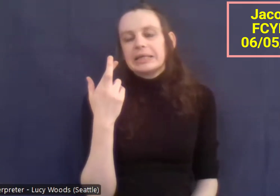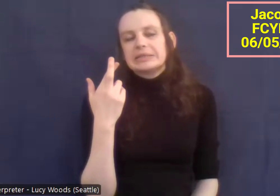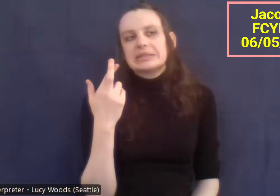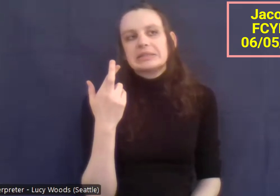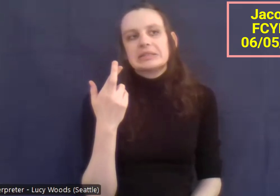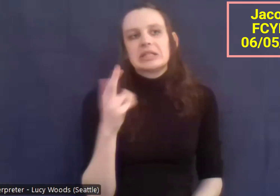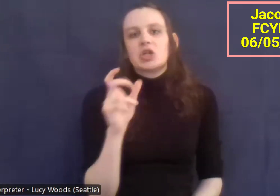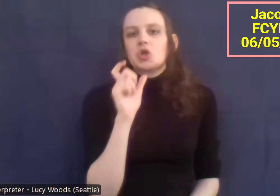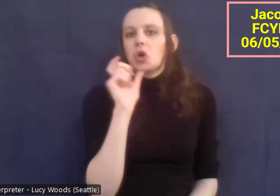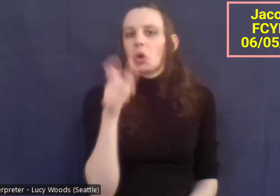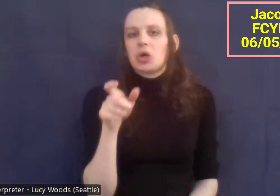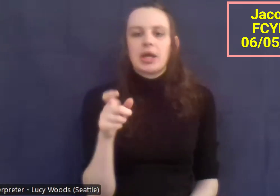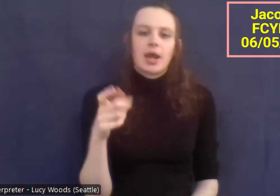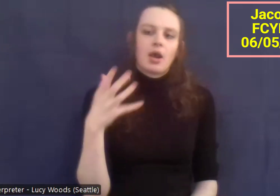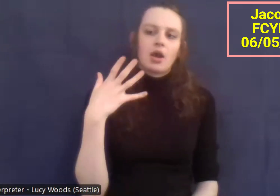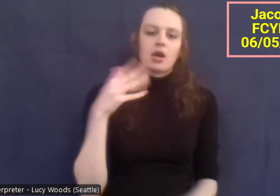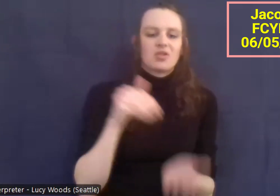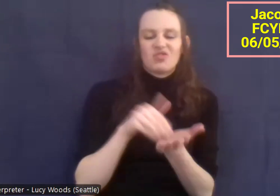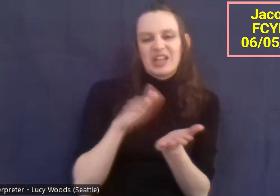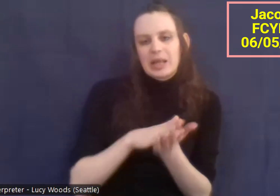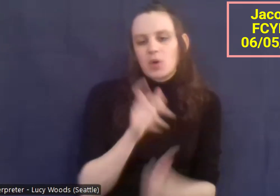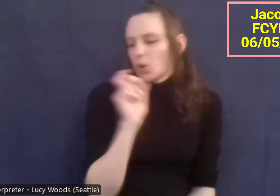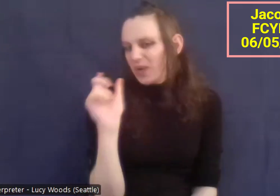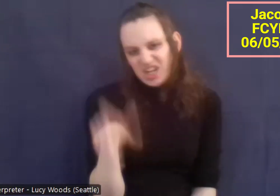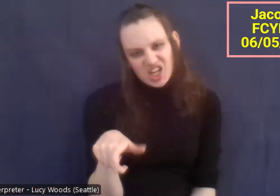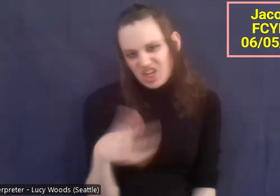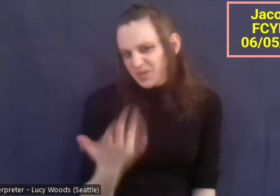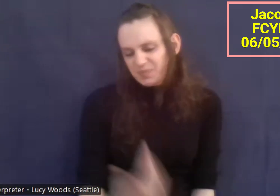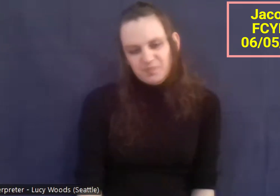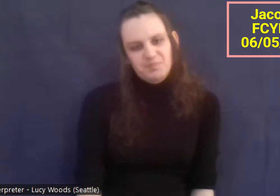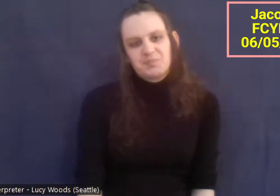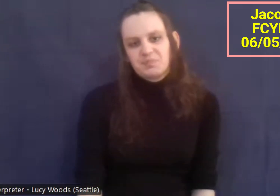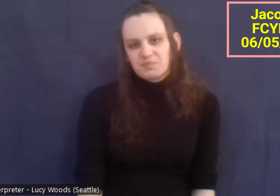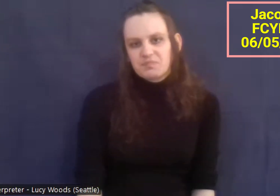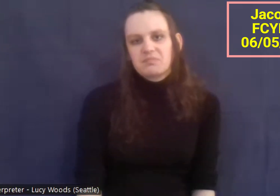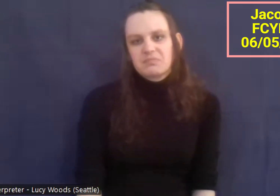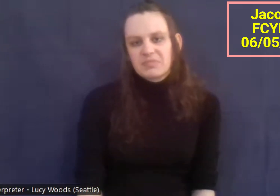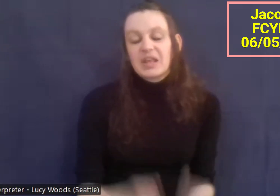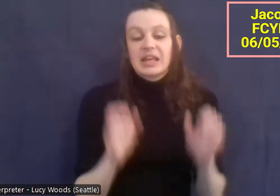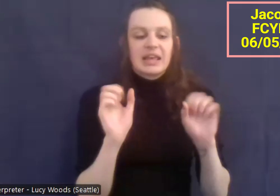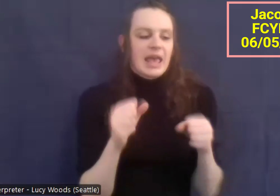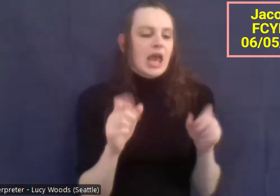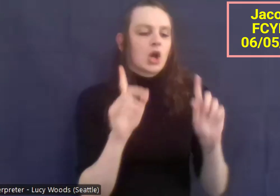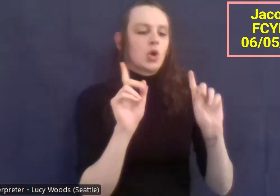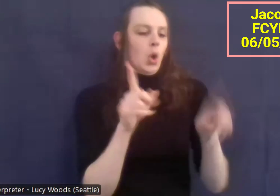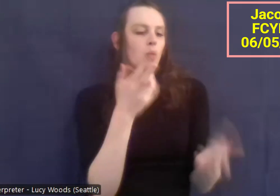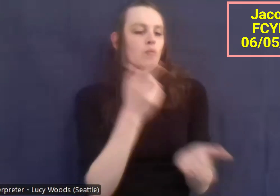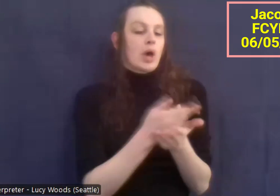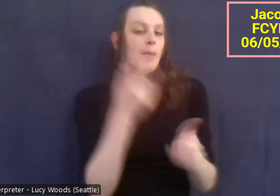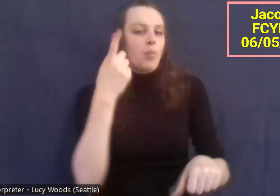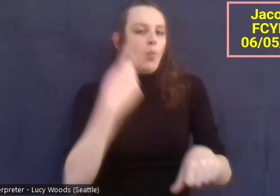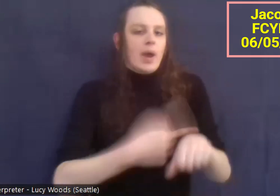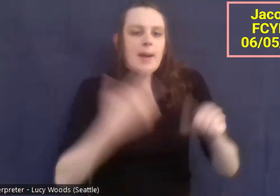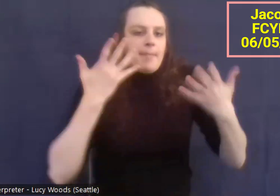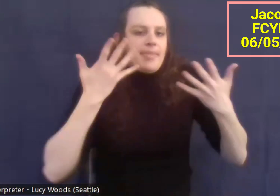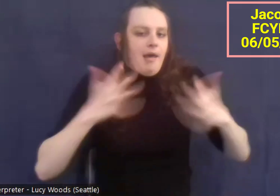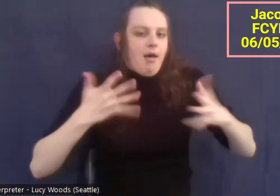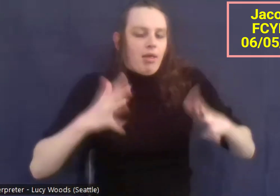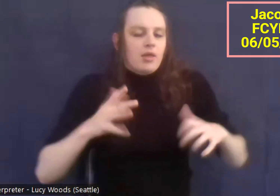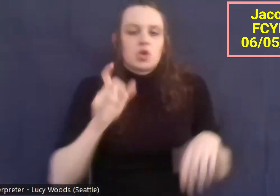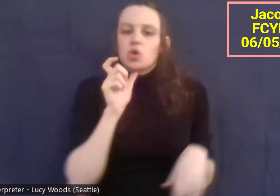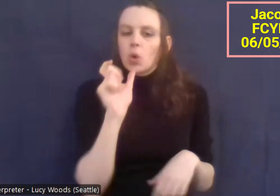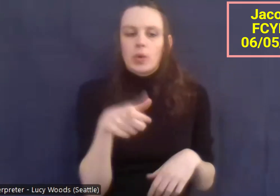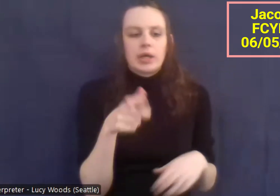go back out and do it, experiment more. This can be the first. It doesn't have to be in and out, in and out, in and out